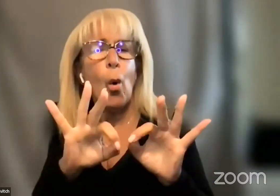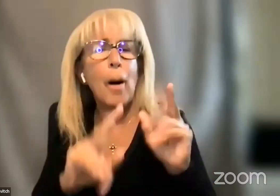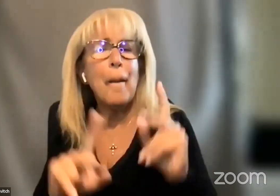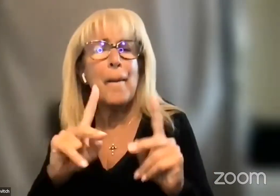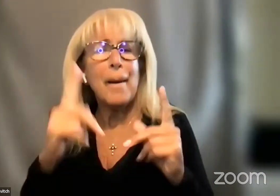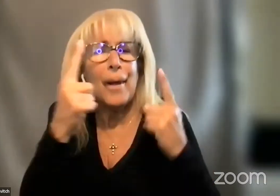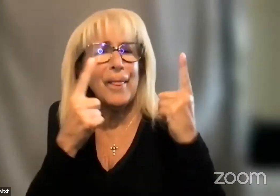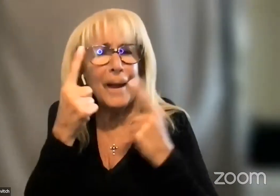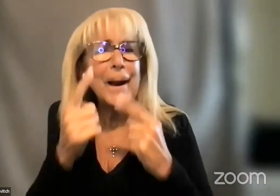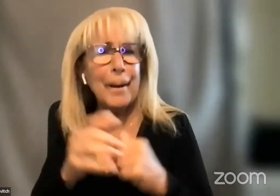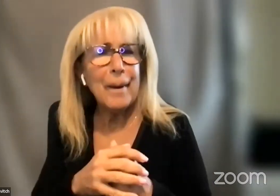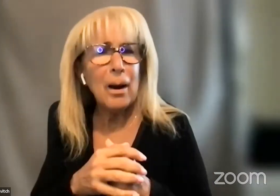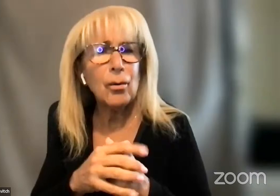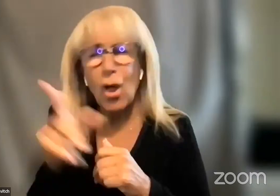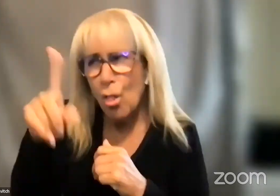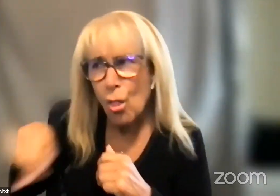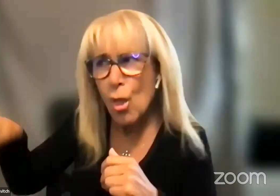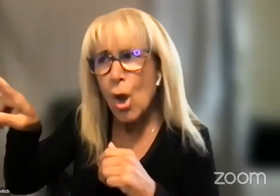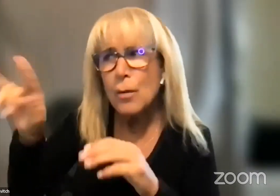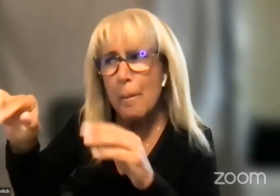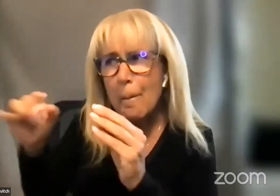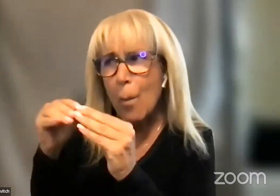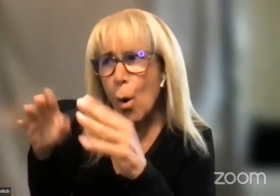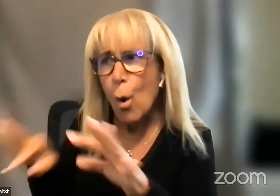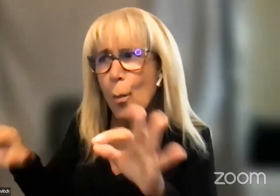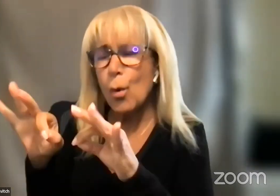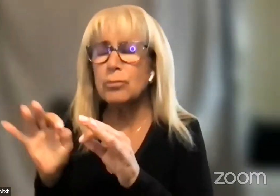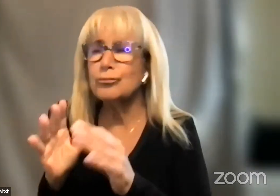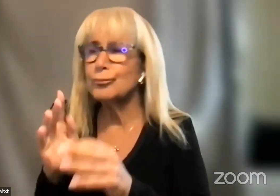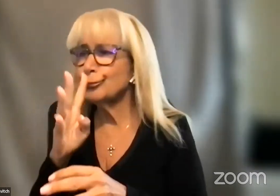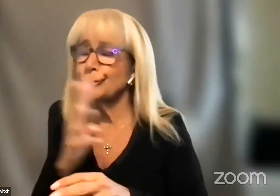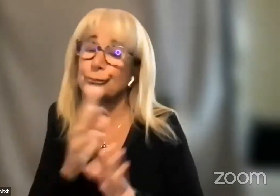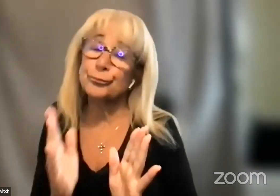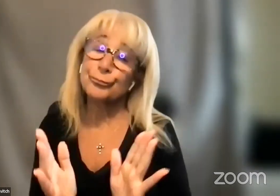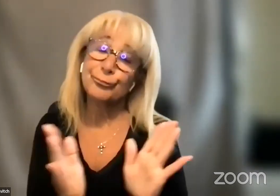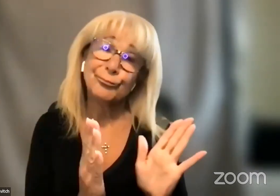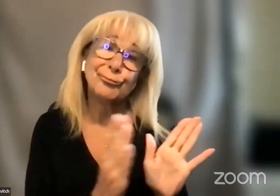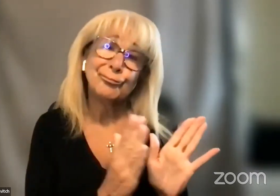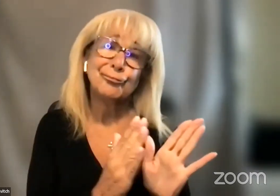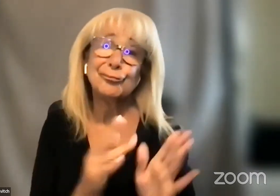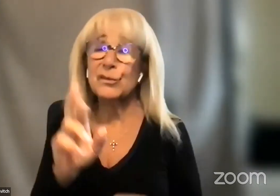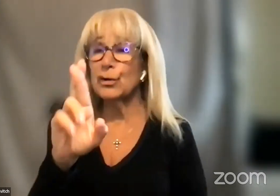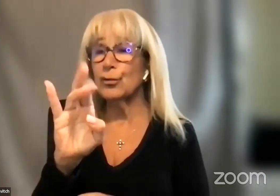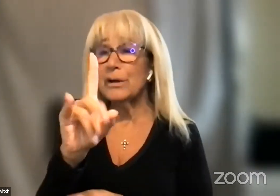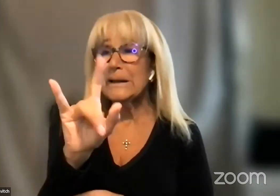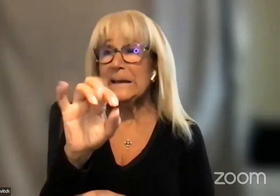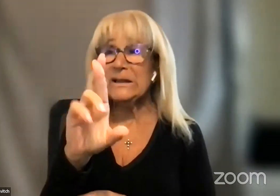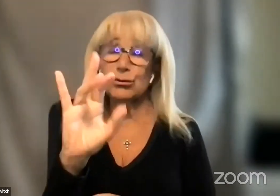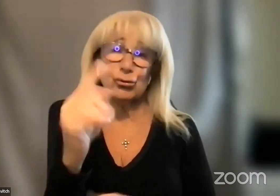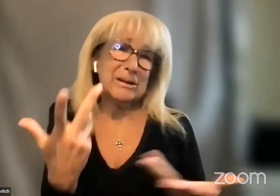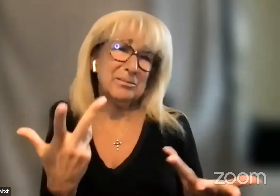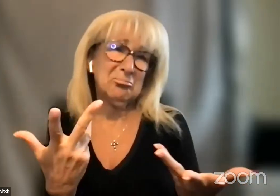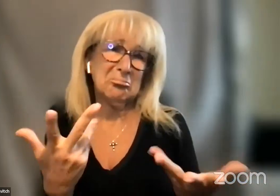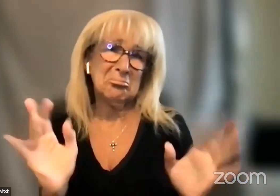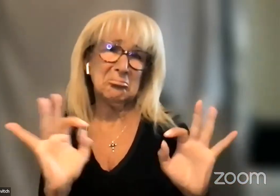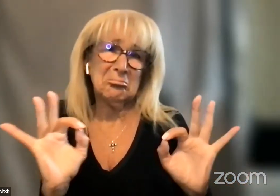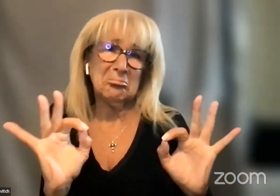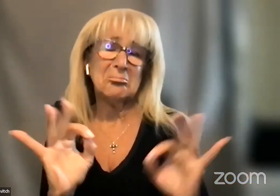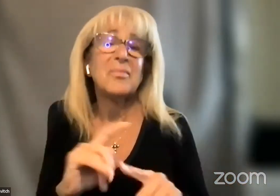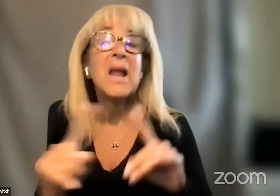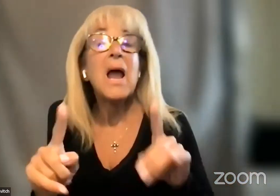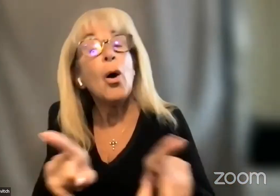are fighting those fires and letting this one slide by. But I also haven't heard or